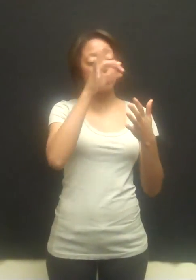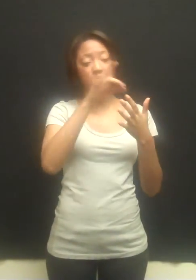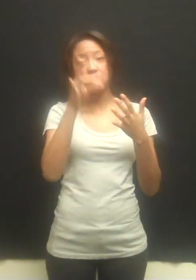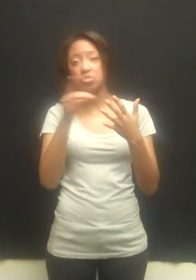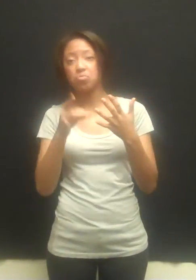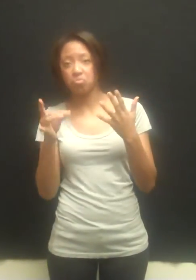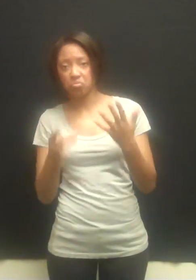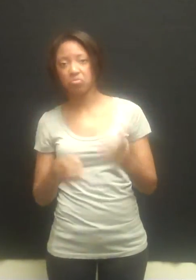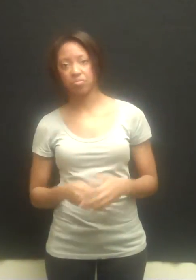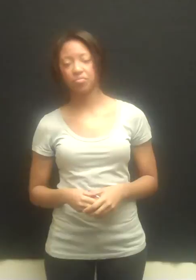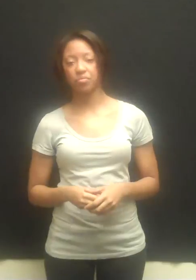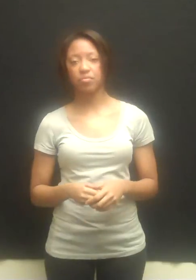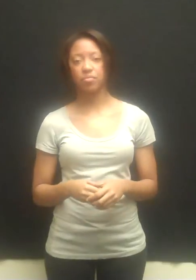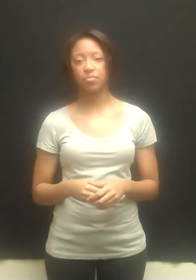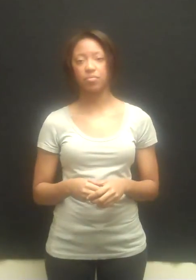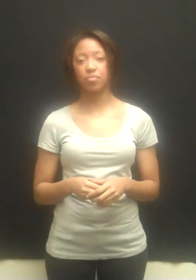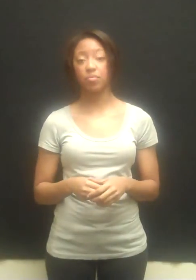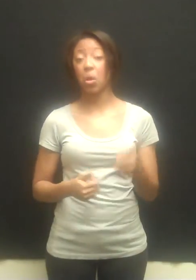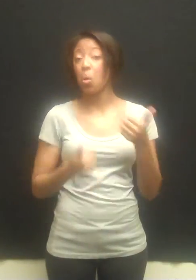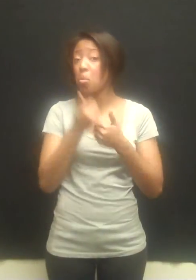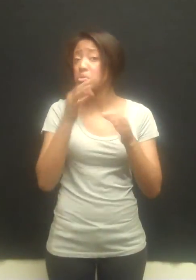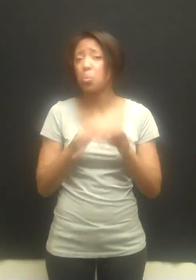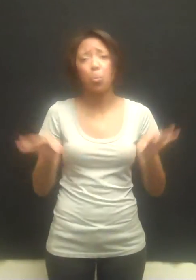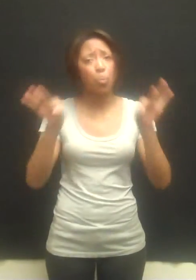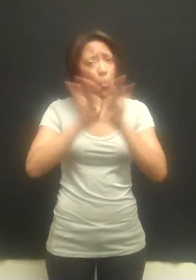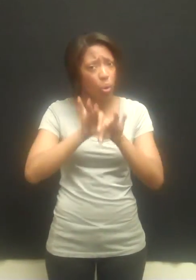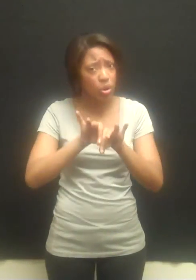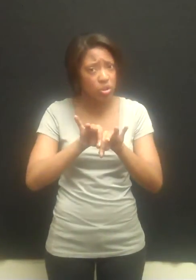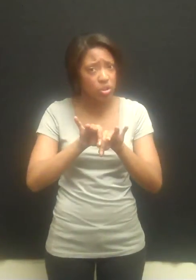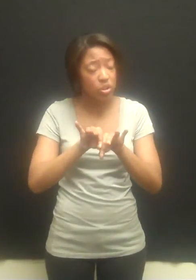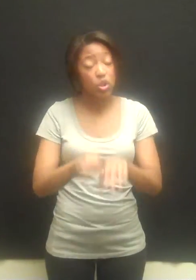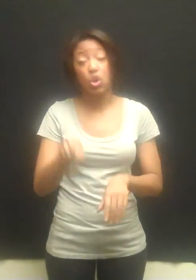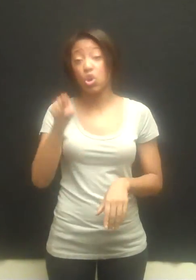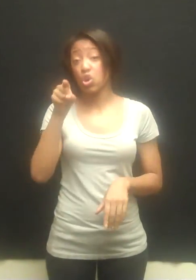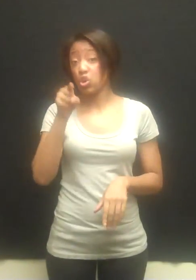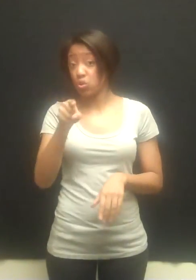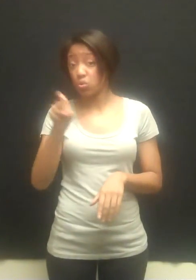The most important thing is to make sure that you request what is right for you.